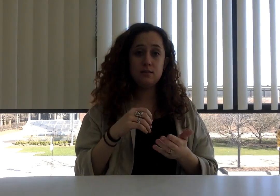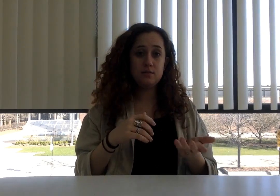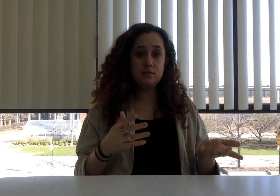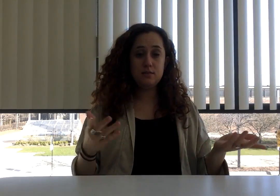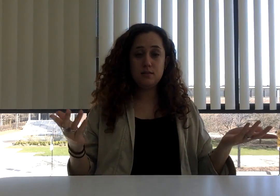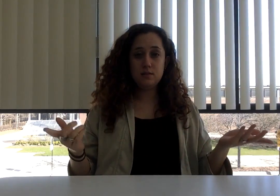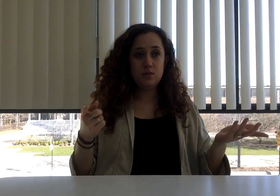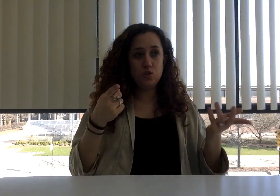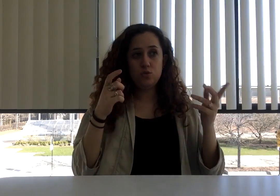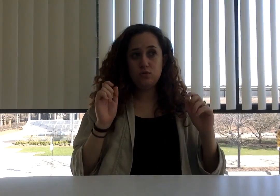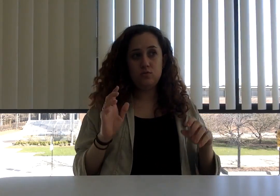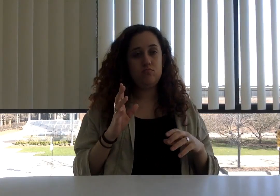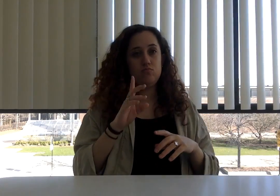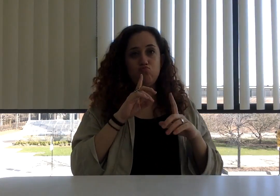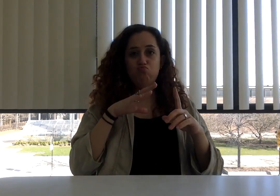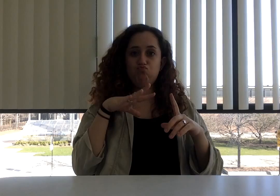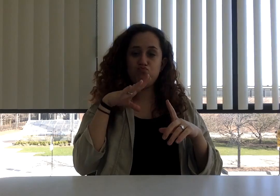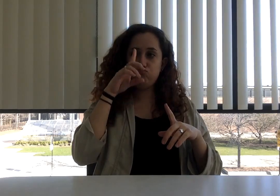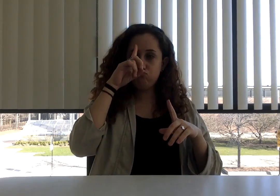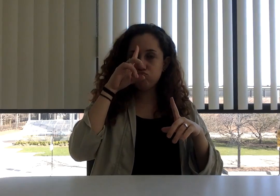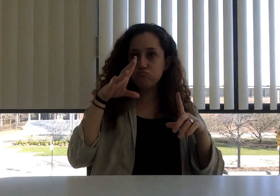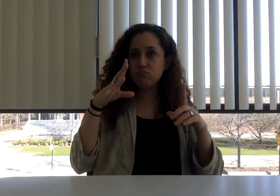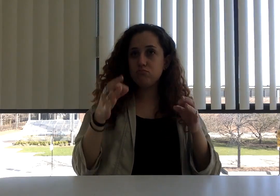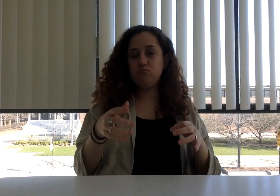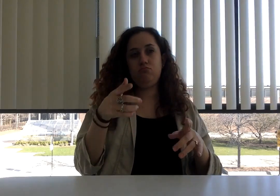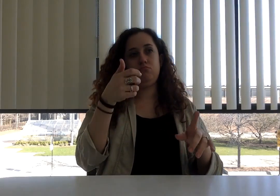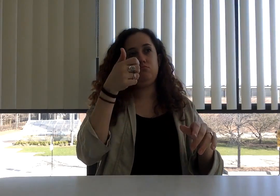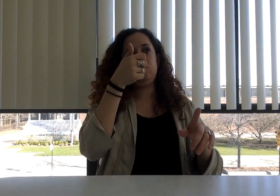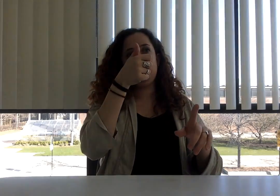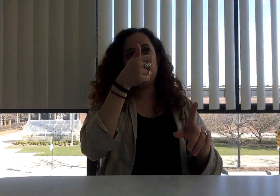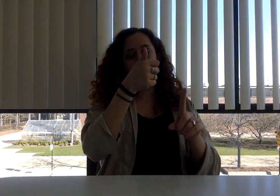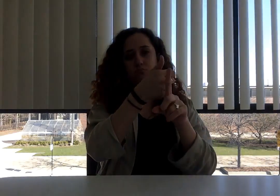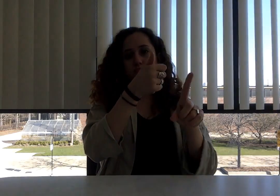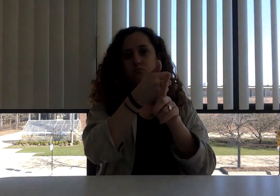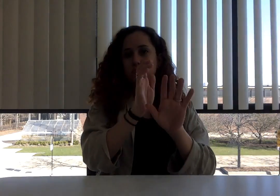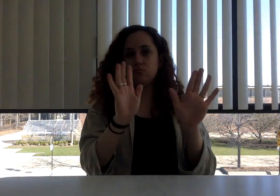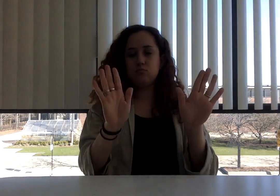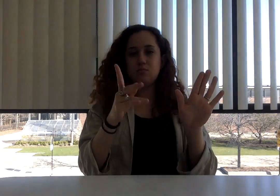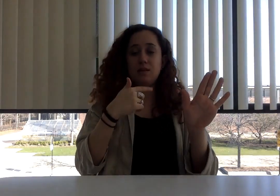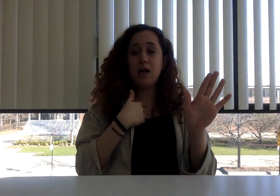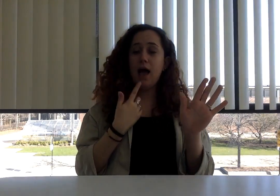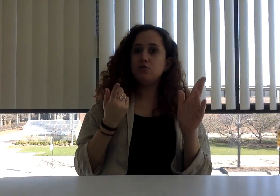get there a little different way. I do try to pick the easiest route possible. Doesn't always happen.